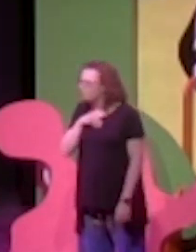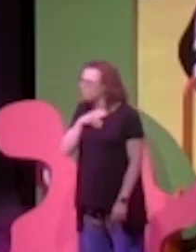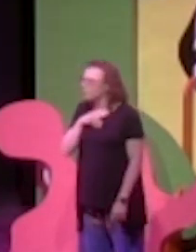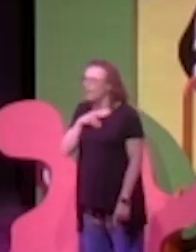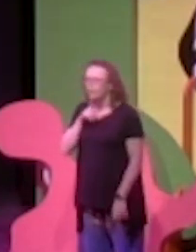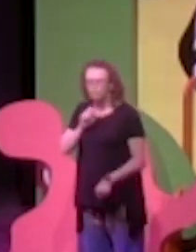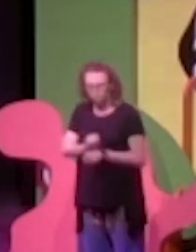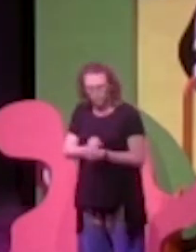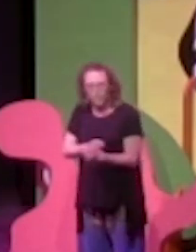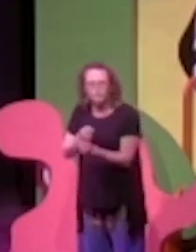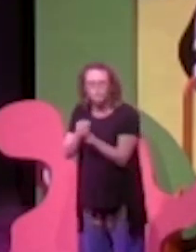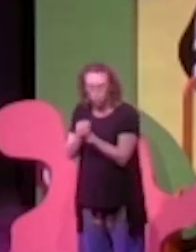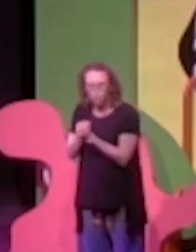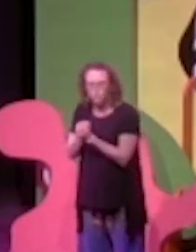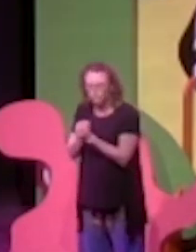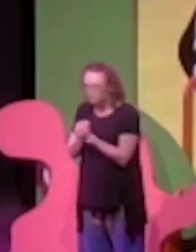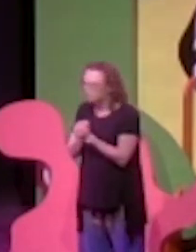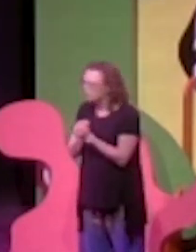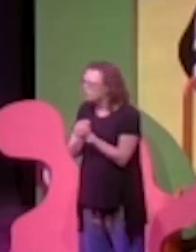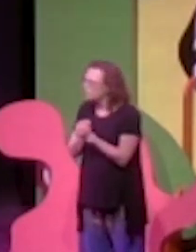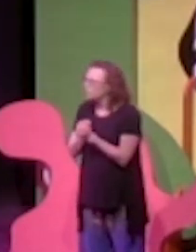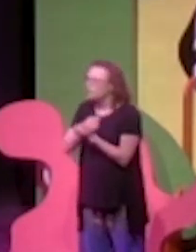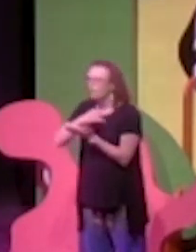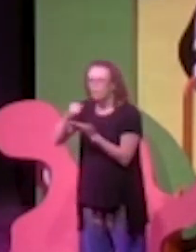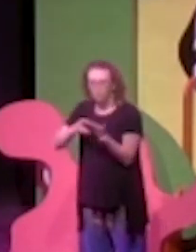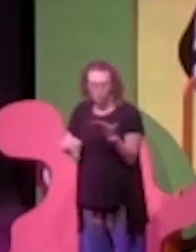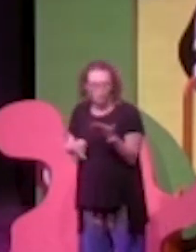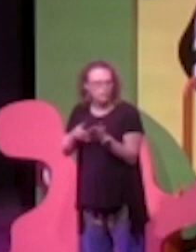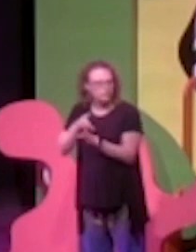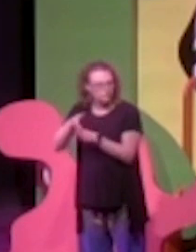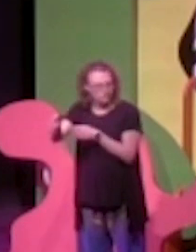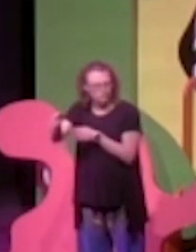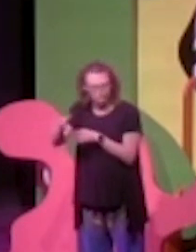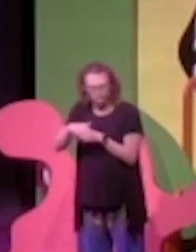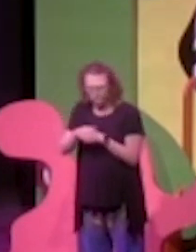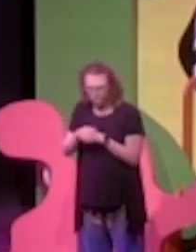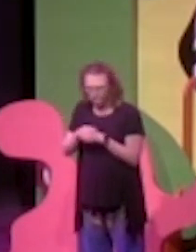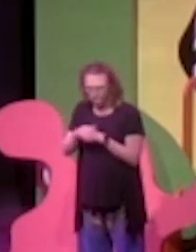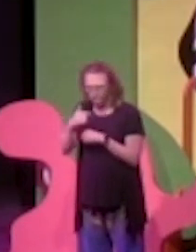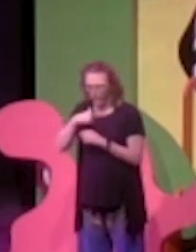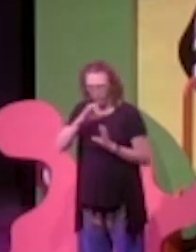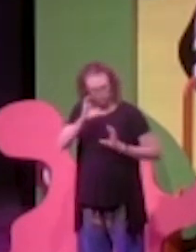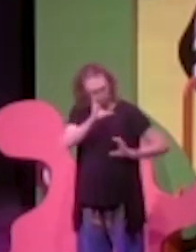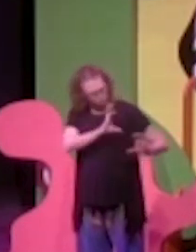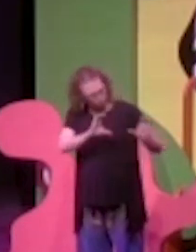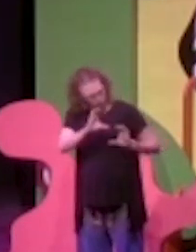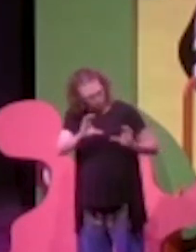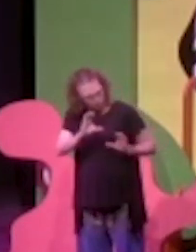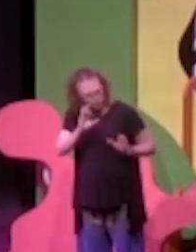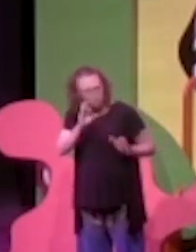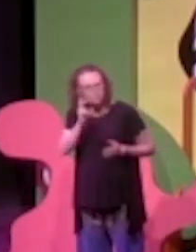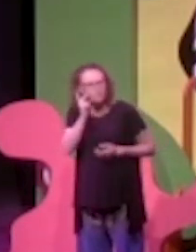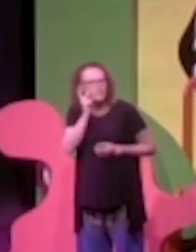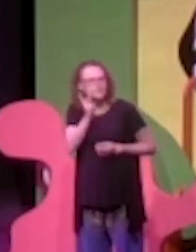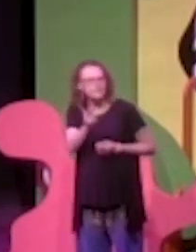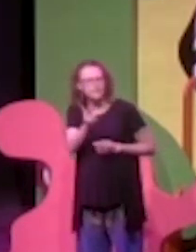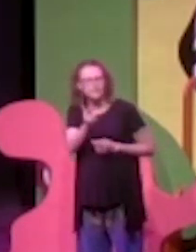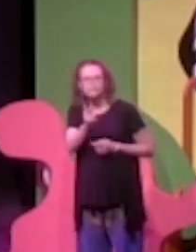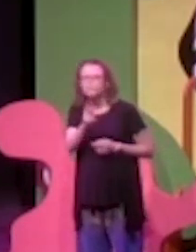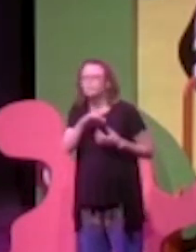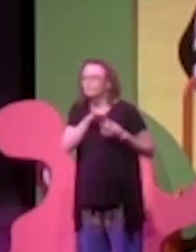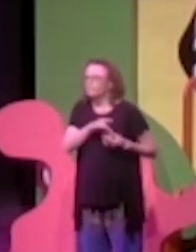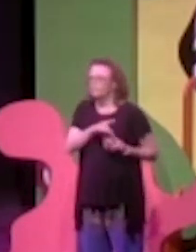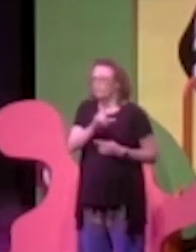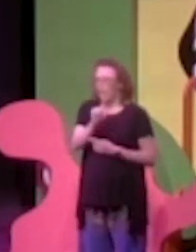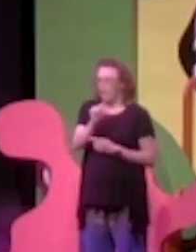arts education. I have actually found, whether you're looking at like Americans for the Arts or what happened with Prop 28 or even our own, we were doing in LA County, an